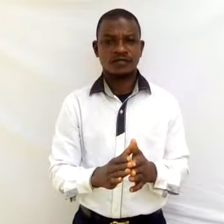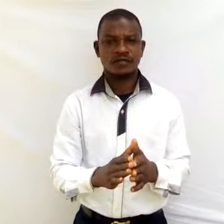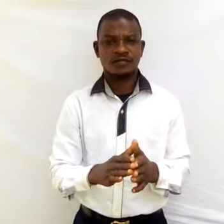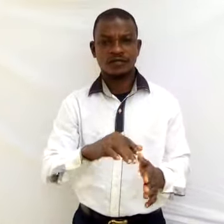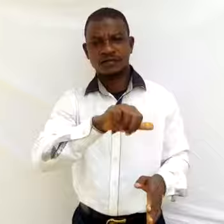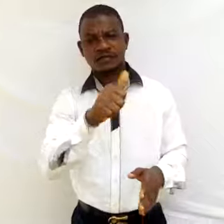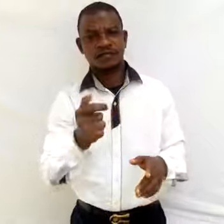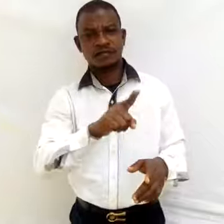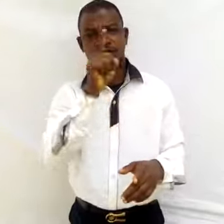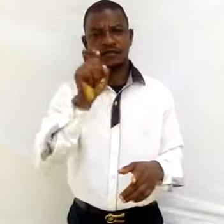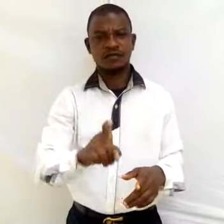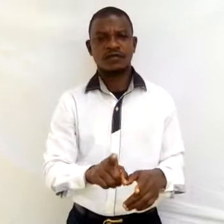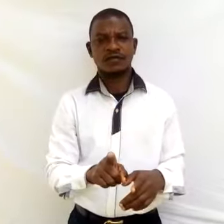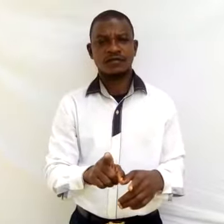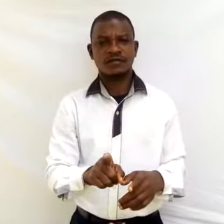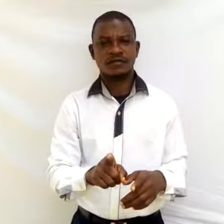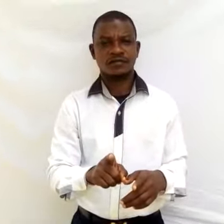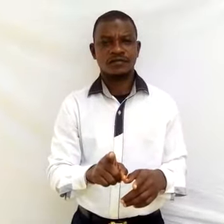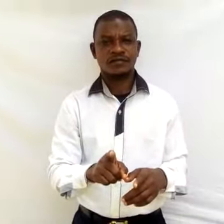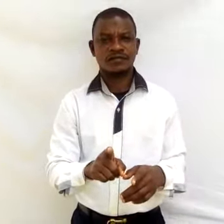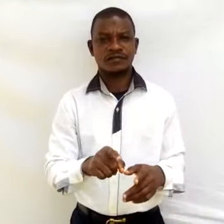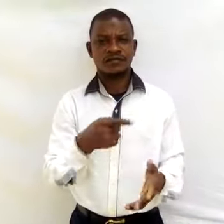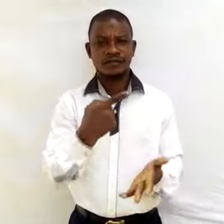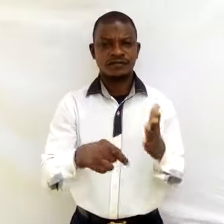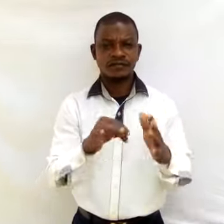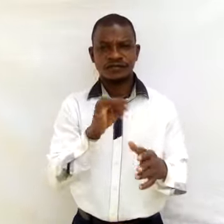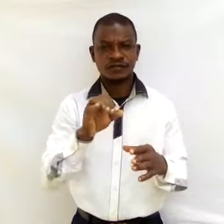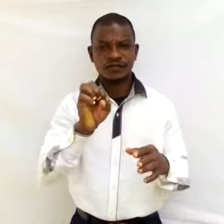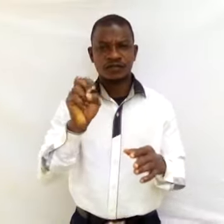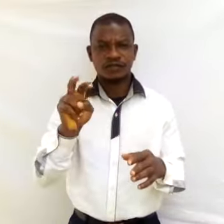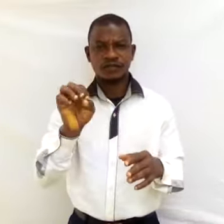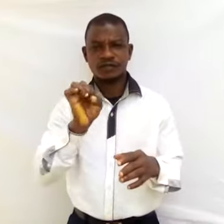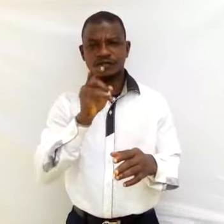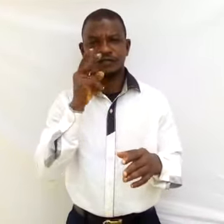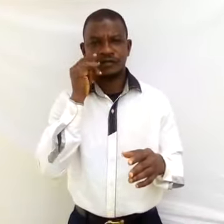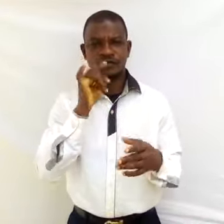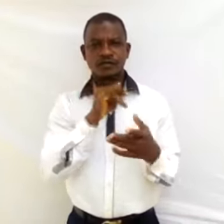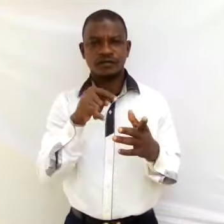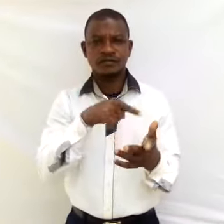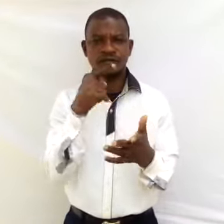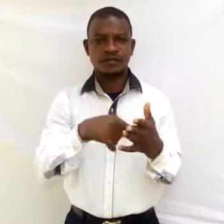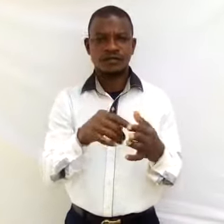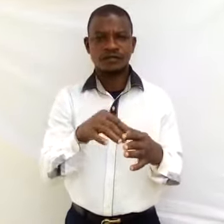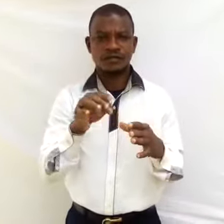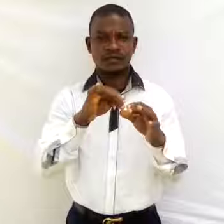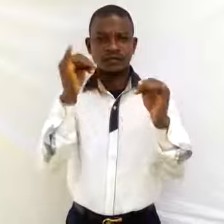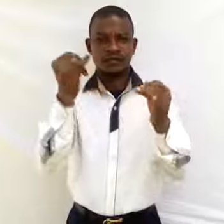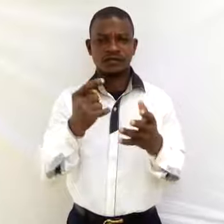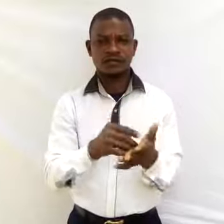Another question. What event in this analogy model precipitation?